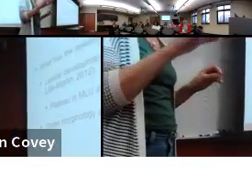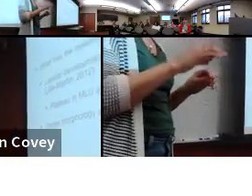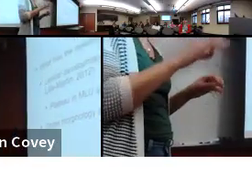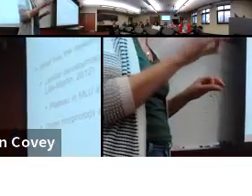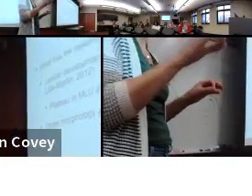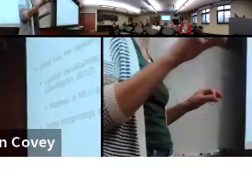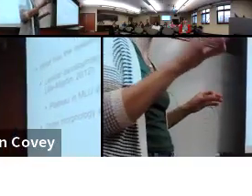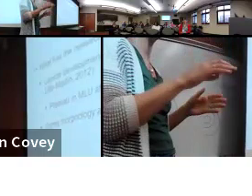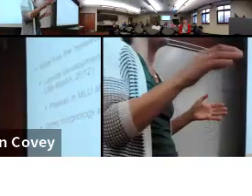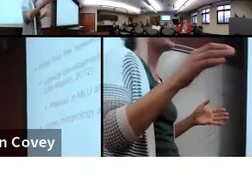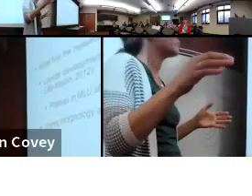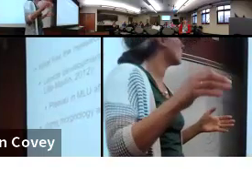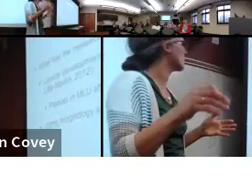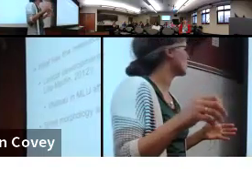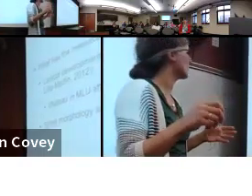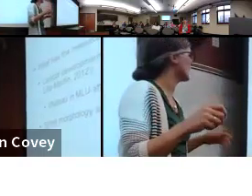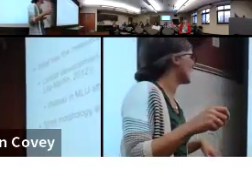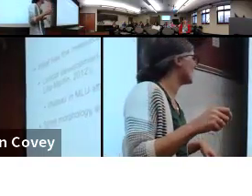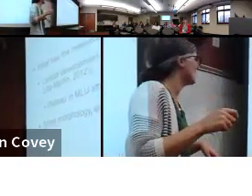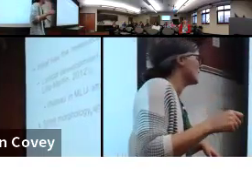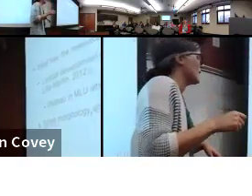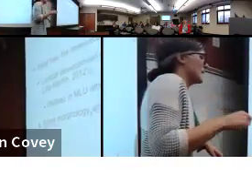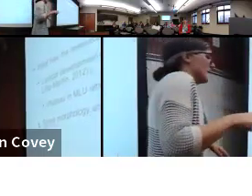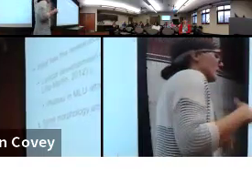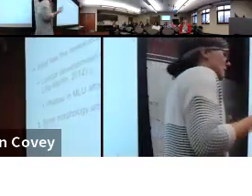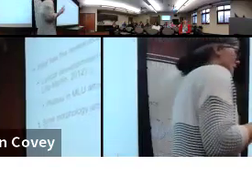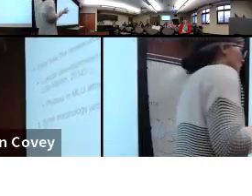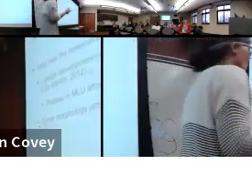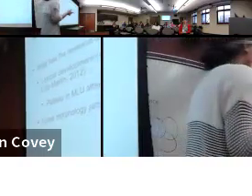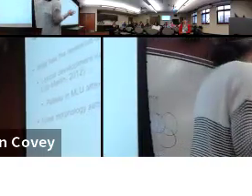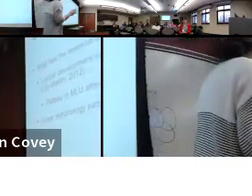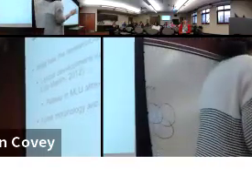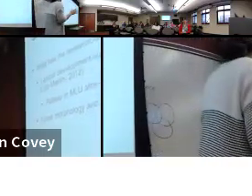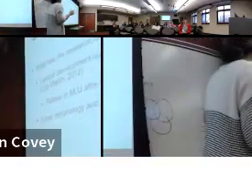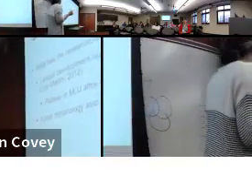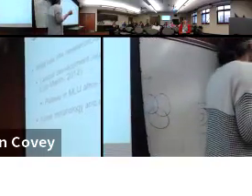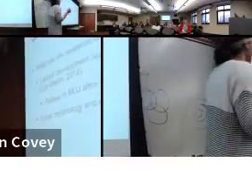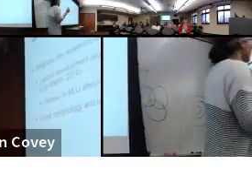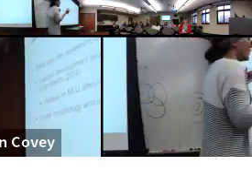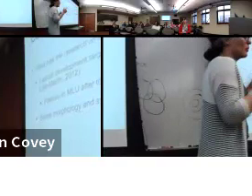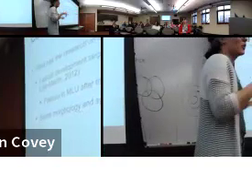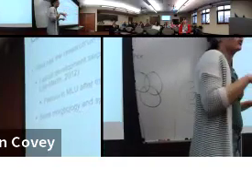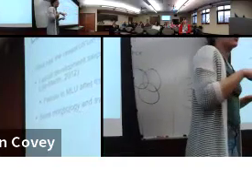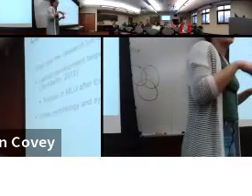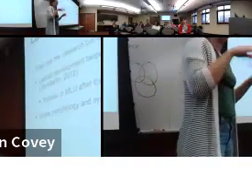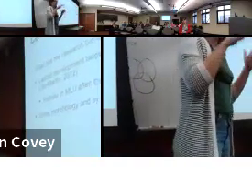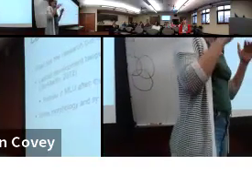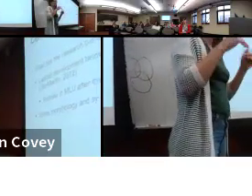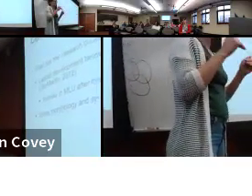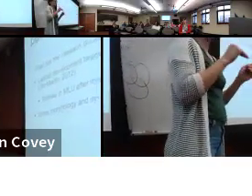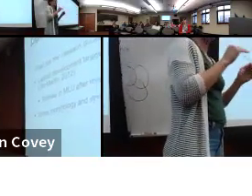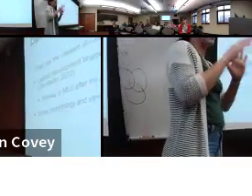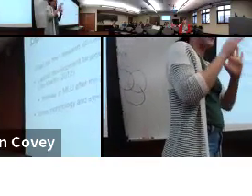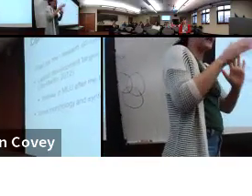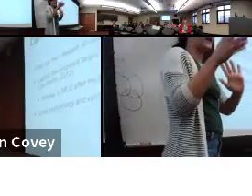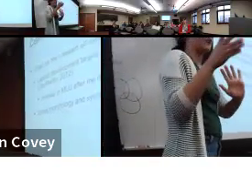first language to start with in the first important years of their life, this leads to language deprivation. And what the research on